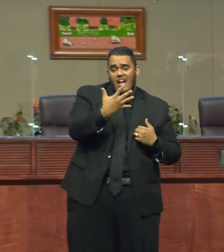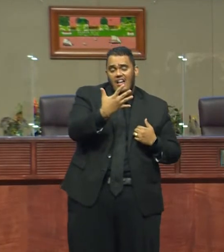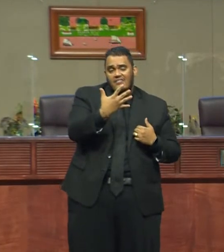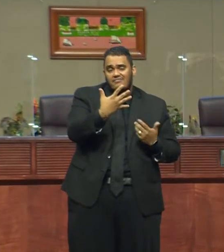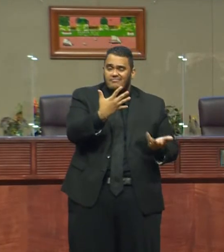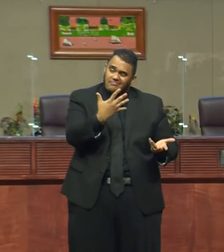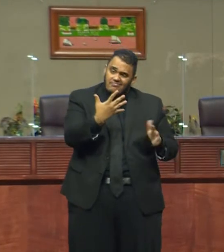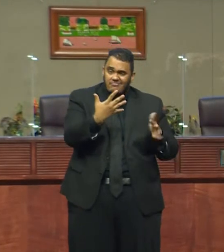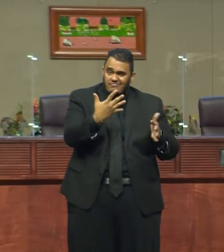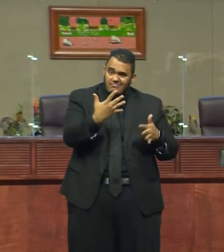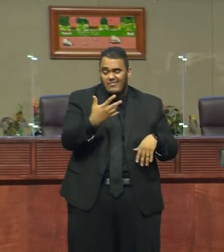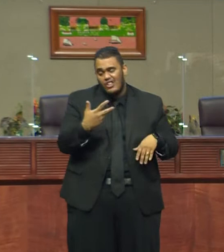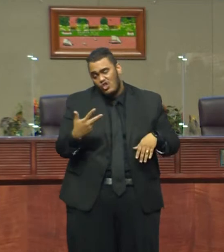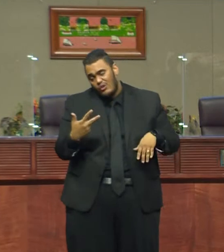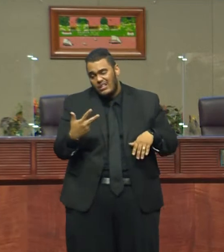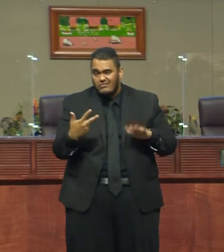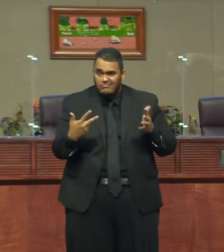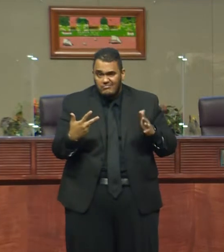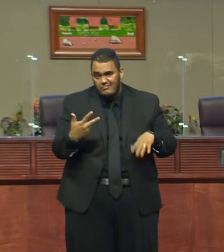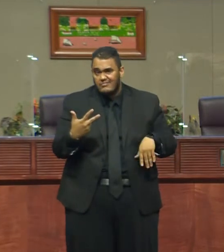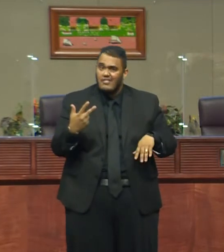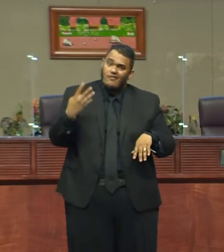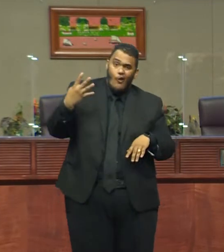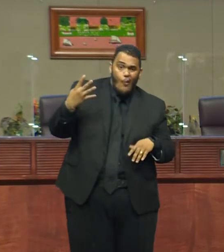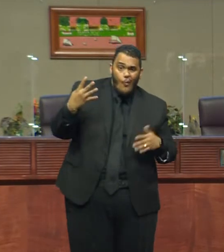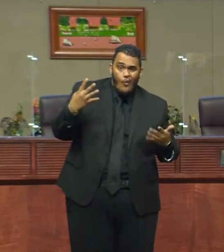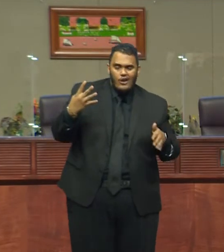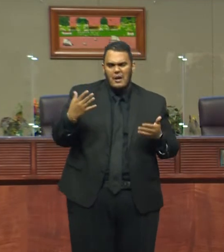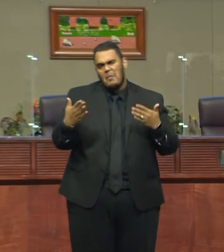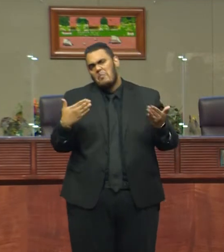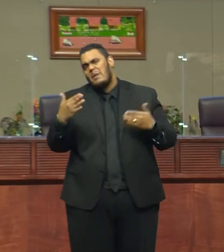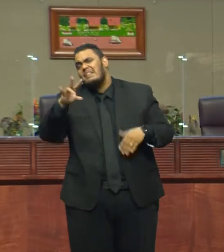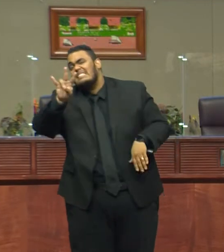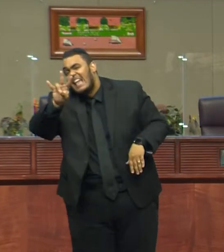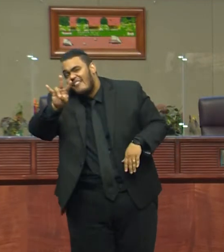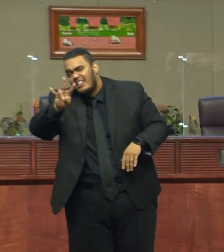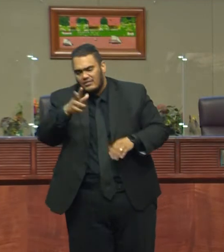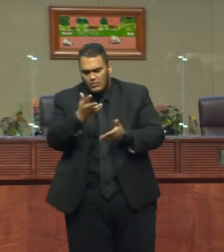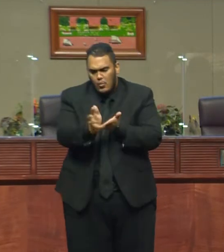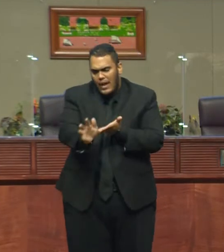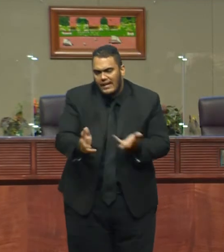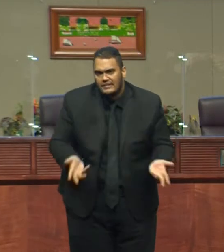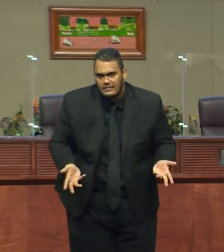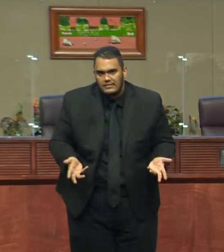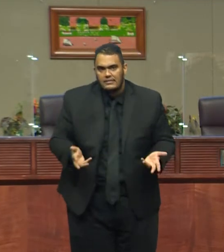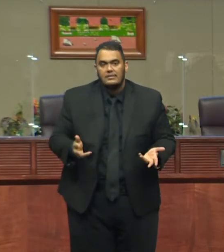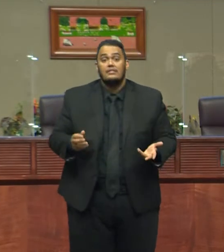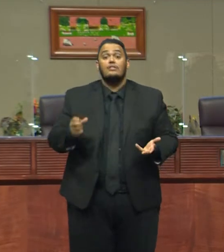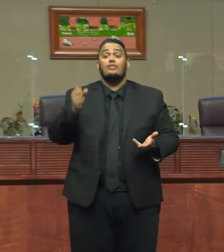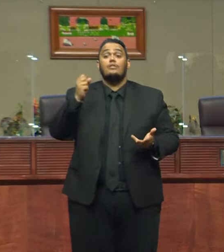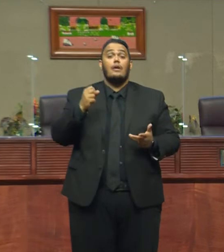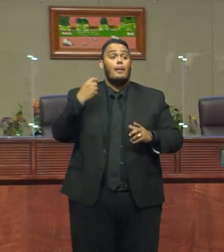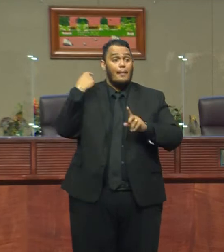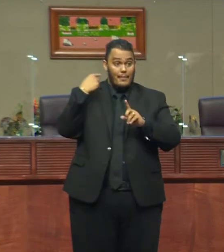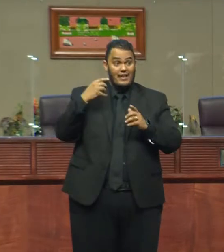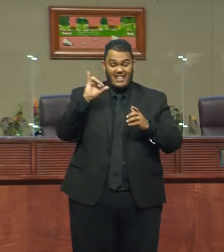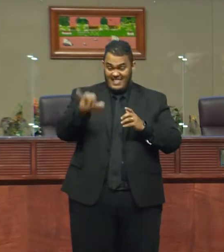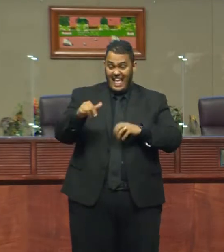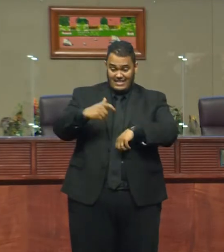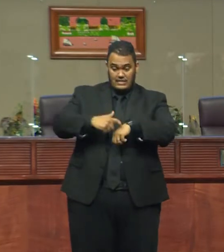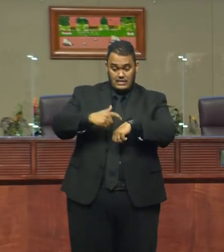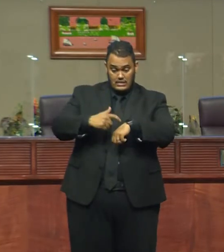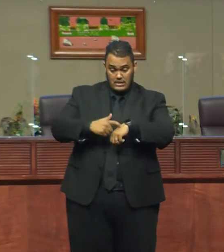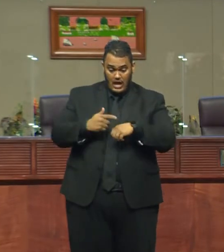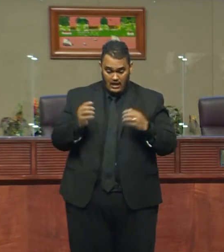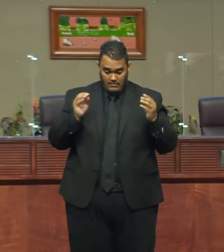So it doesn't go higher than that. And even at that point, if we have any pre-draw vaccines and people don't show